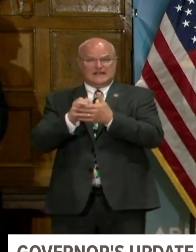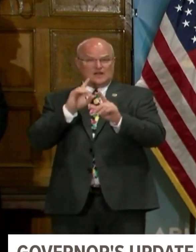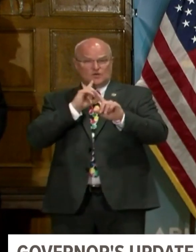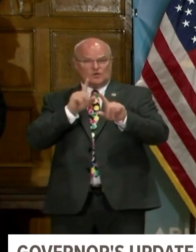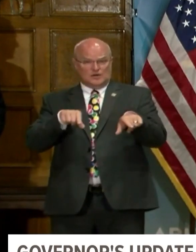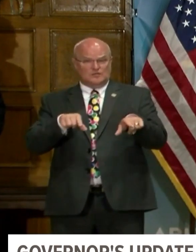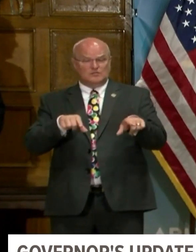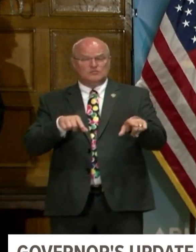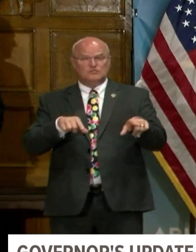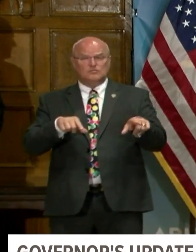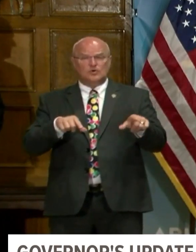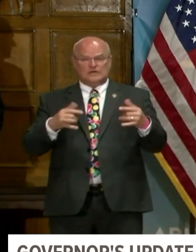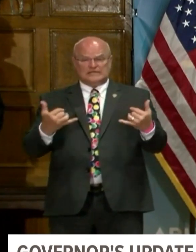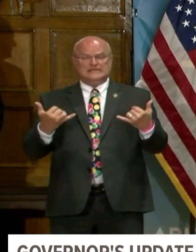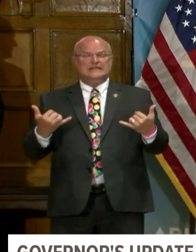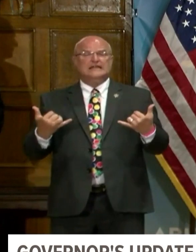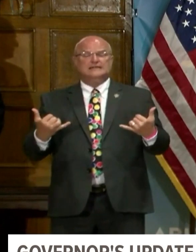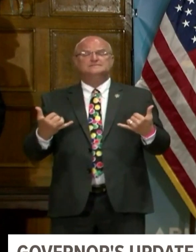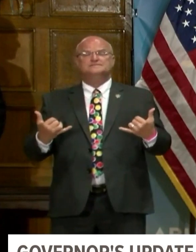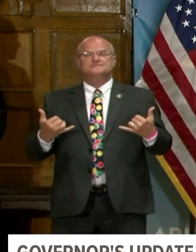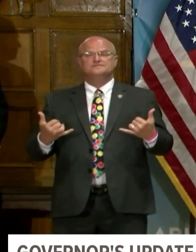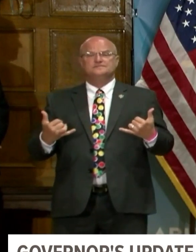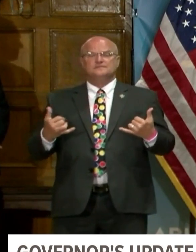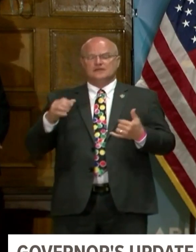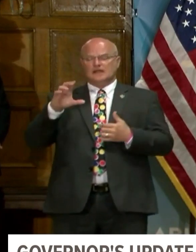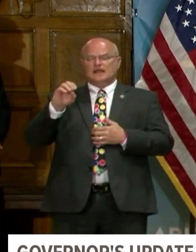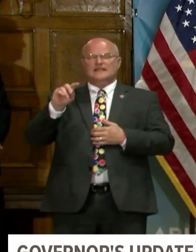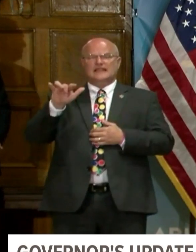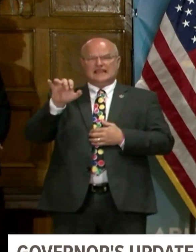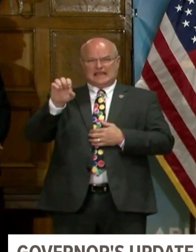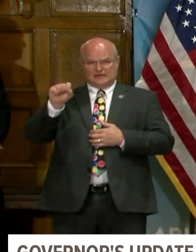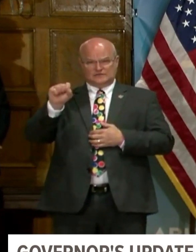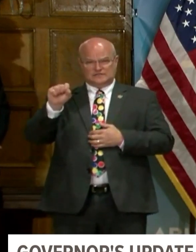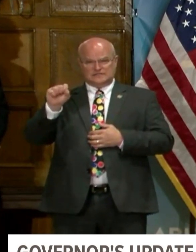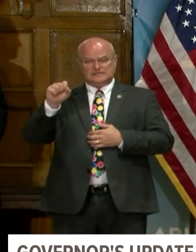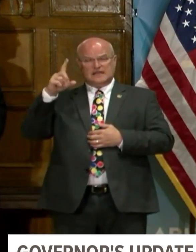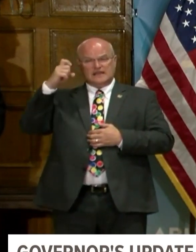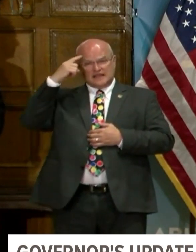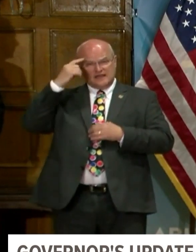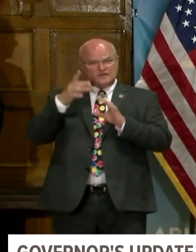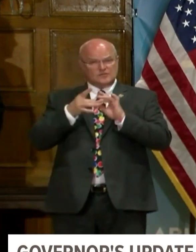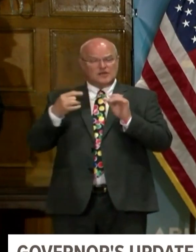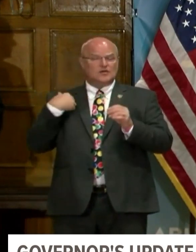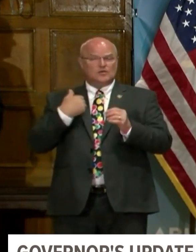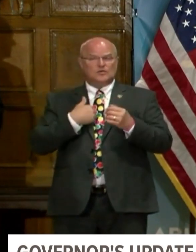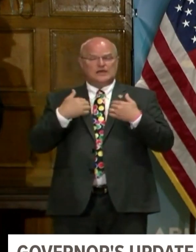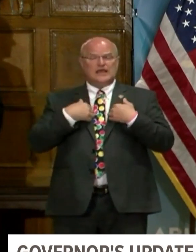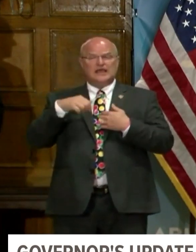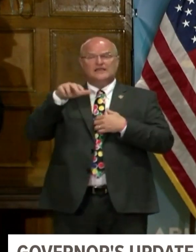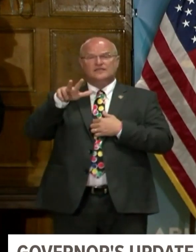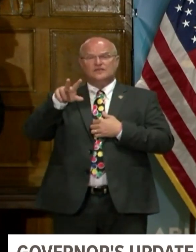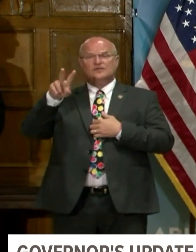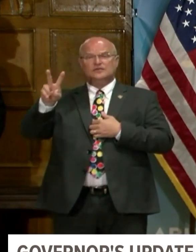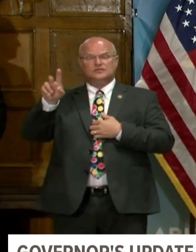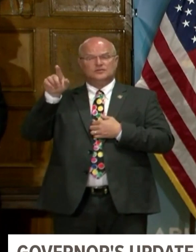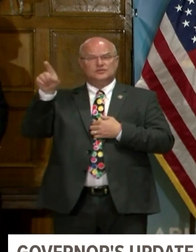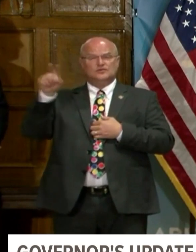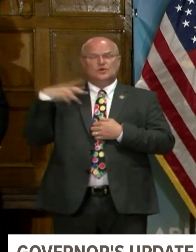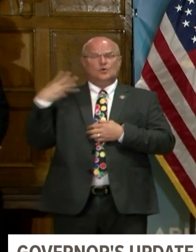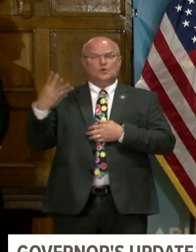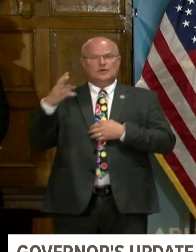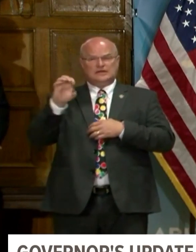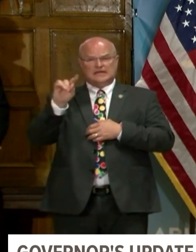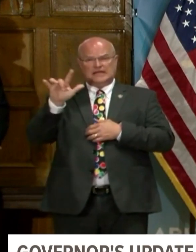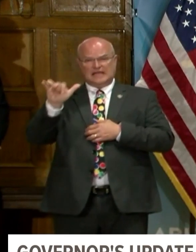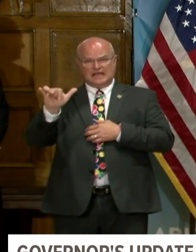reported today and the counties that they are coming from. The governor's mentioned that we had 32 from